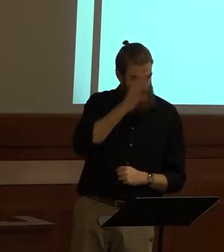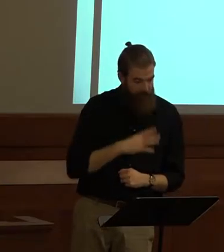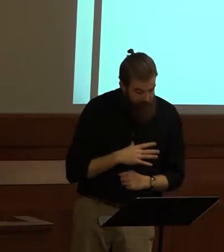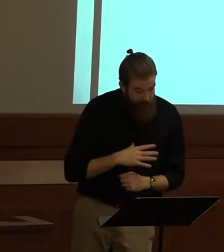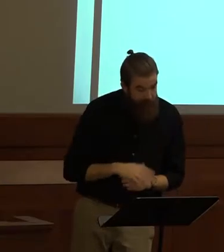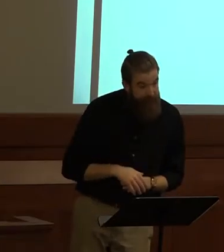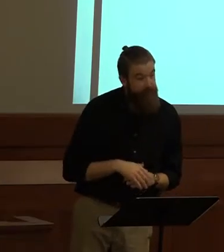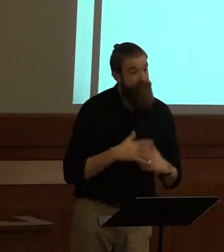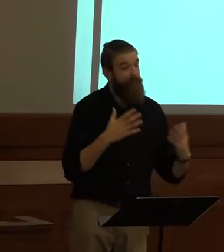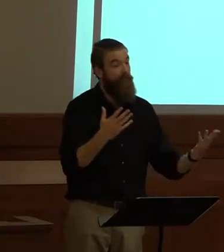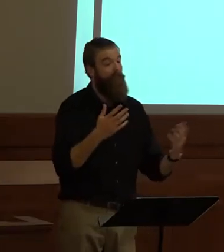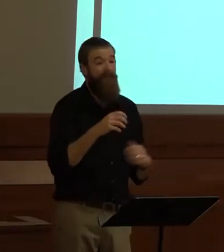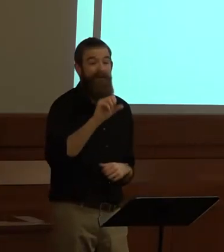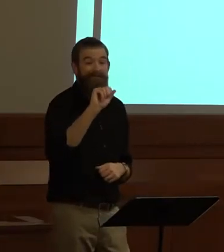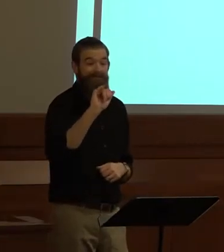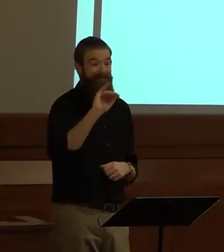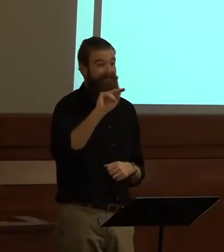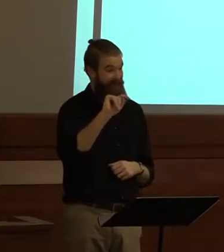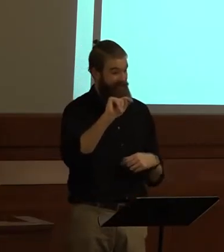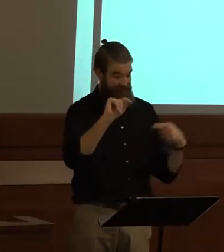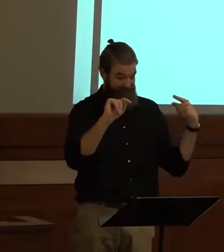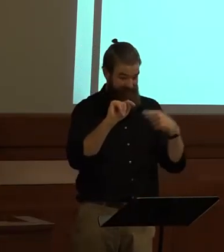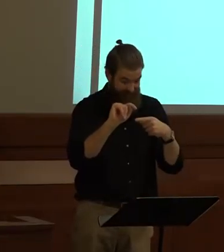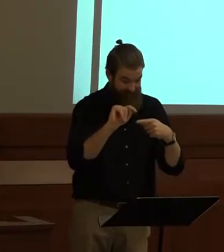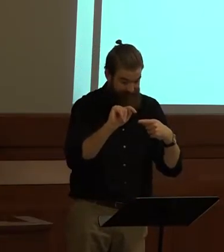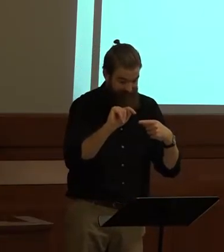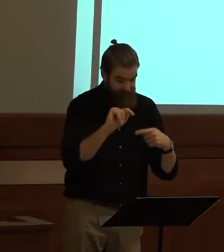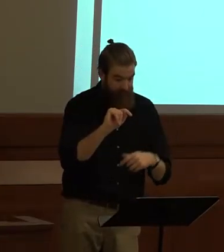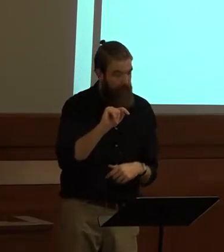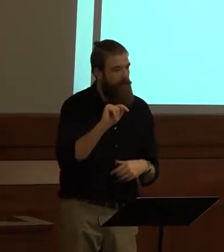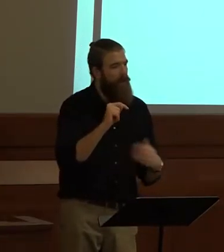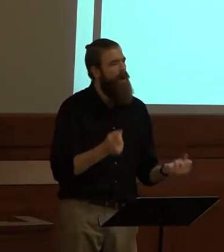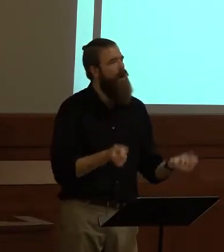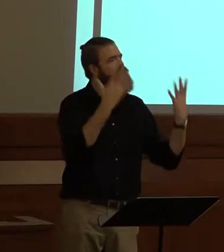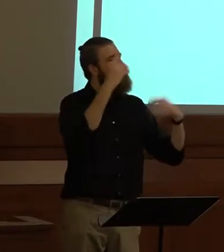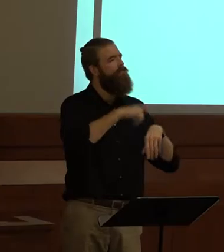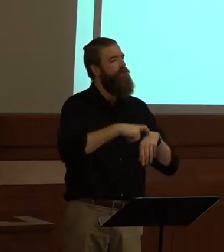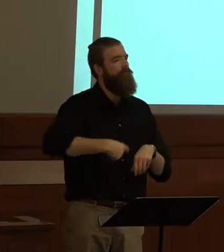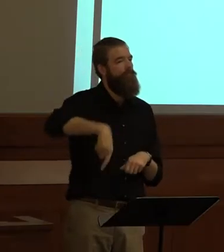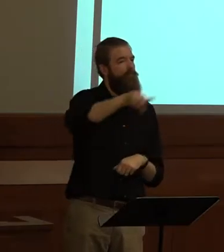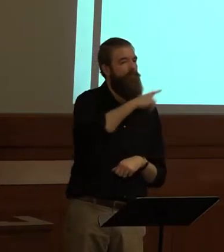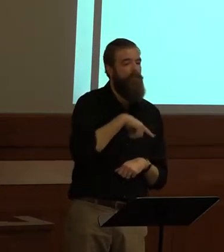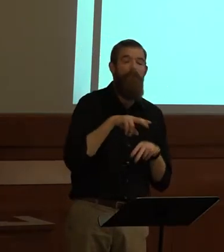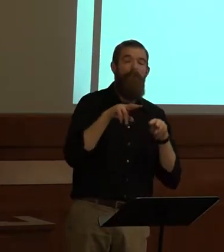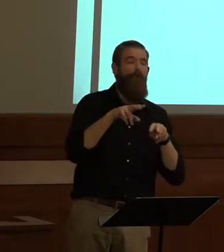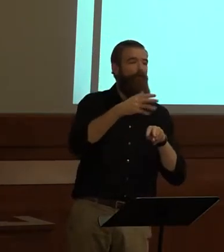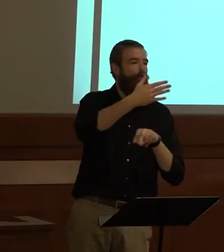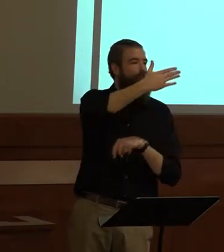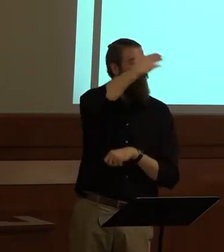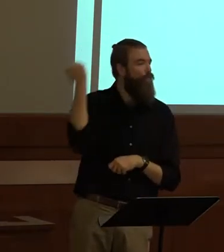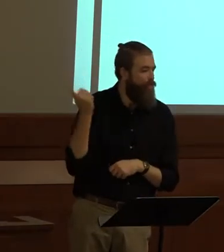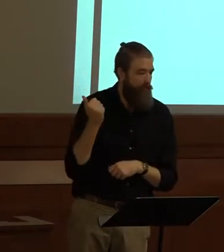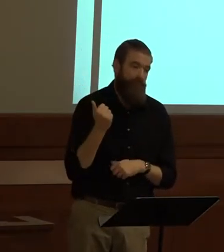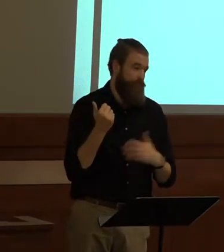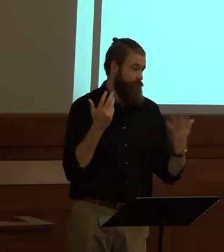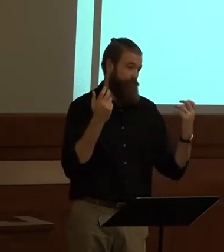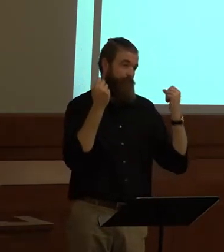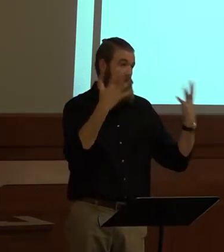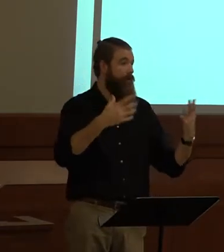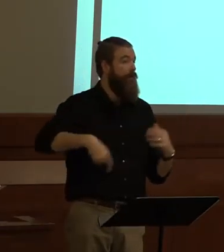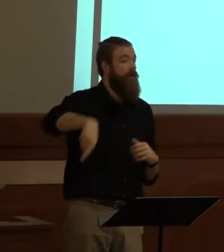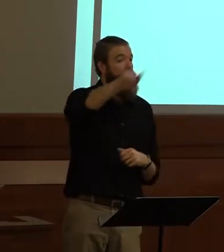archives? Given the presumed modesty of a saint, it might be quite common. Most writers of biography who wish